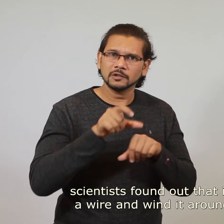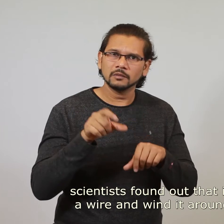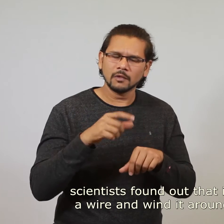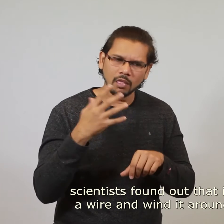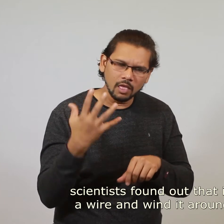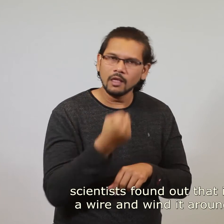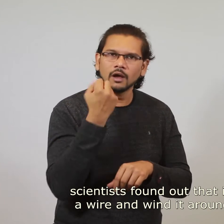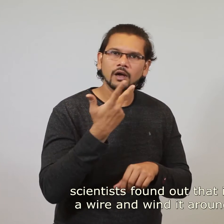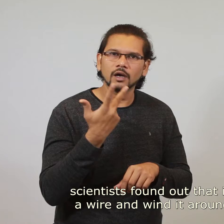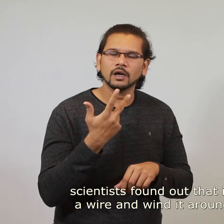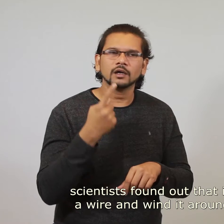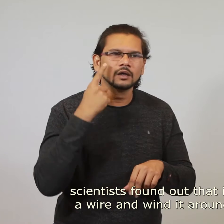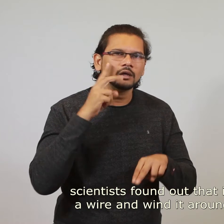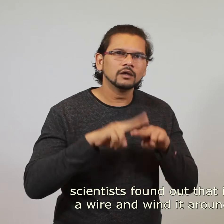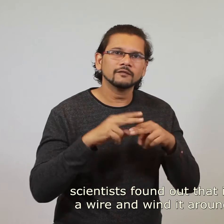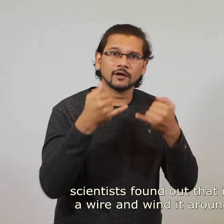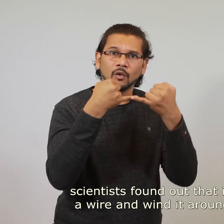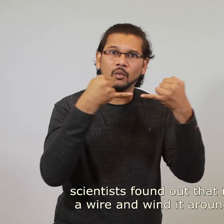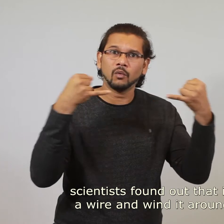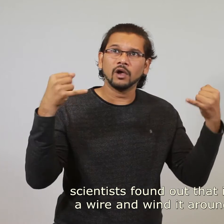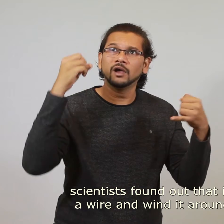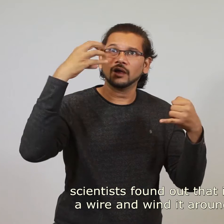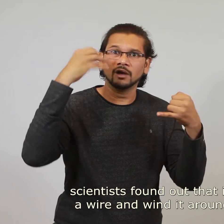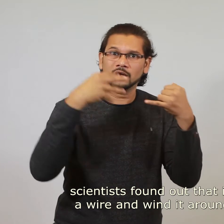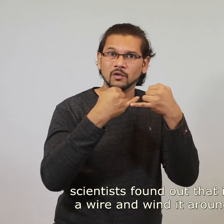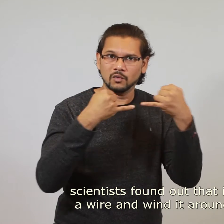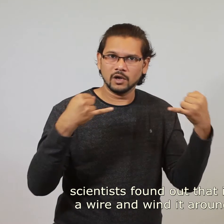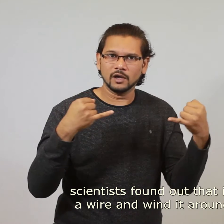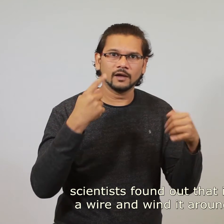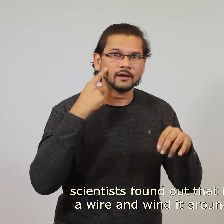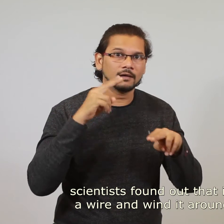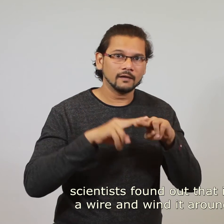scientists found out that if we use a wire and wind it around a nail